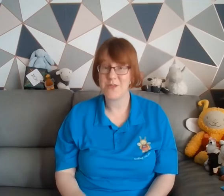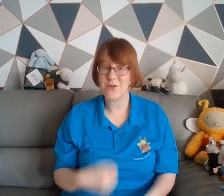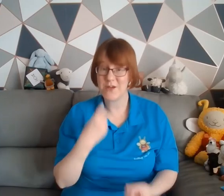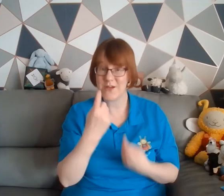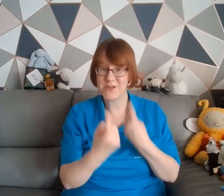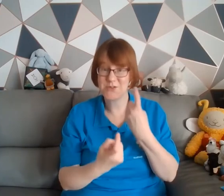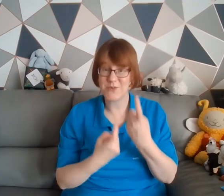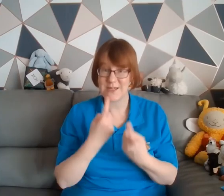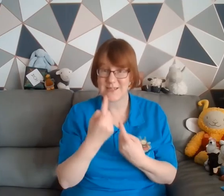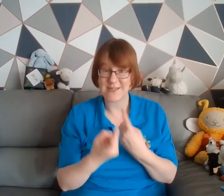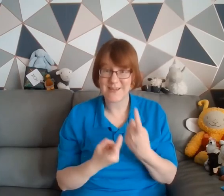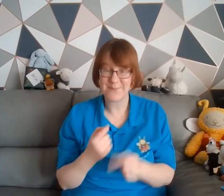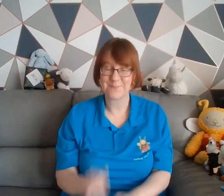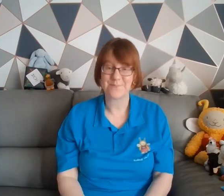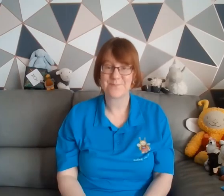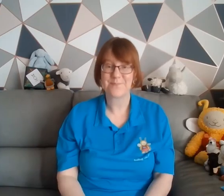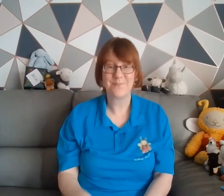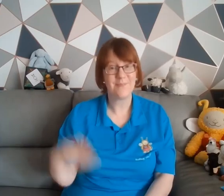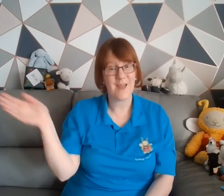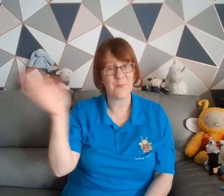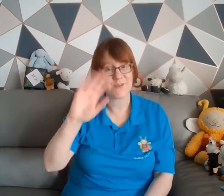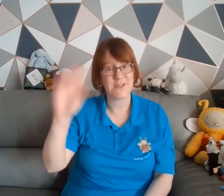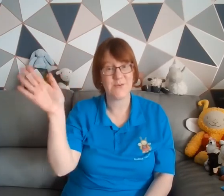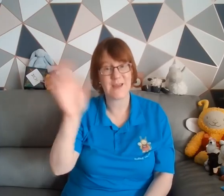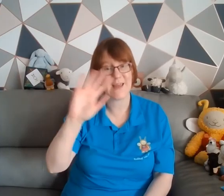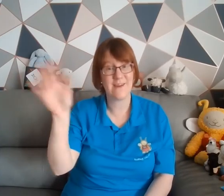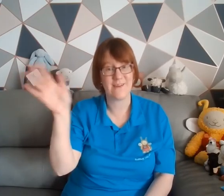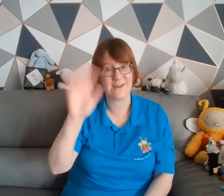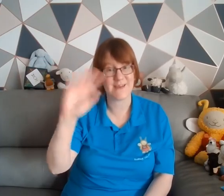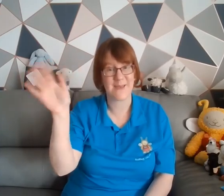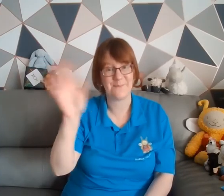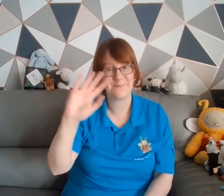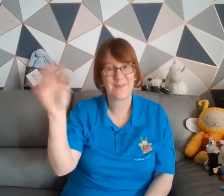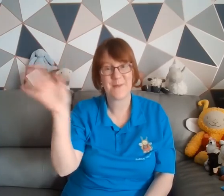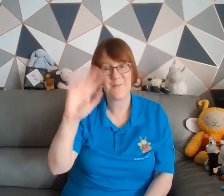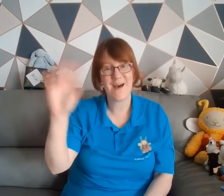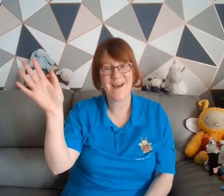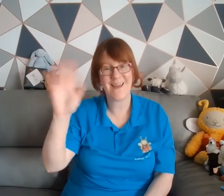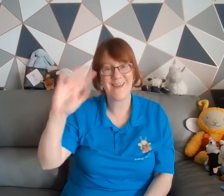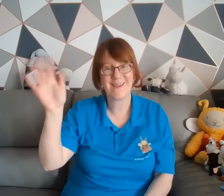enjoyed our story today, and we'll see you again another time. Bye!